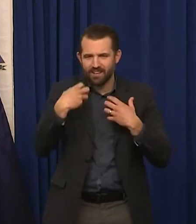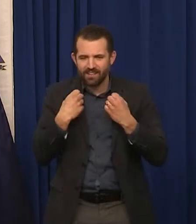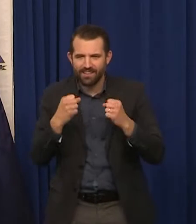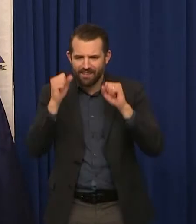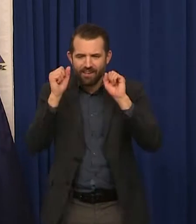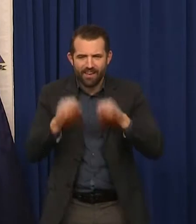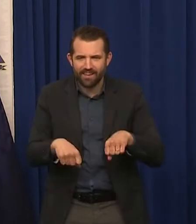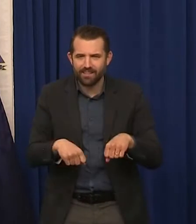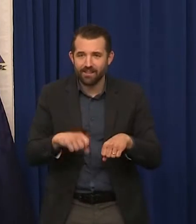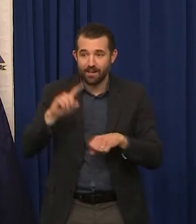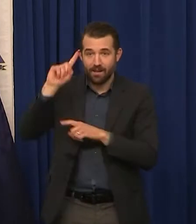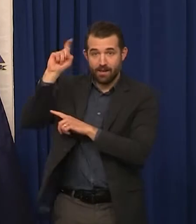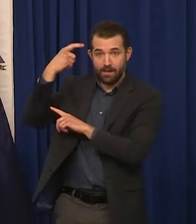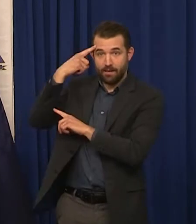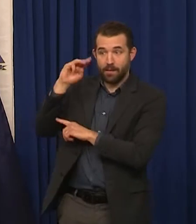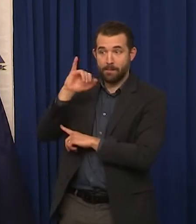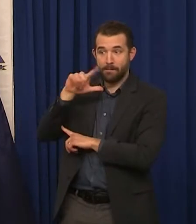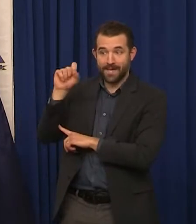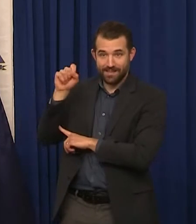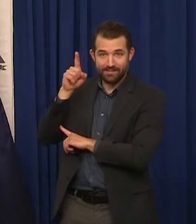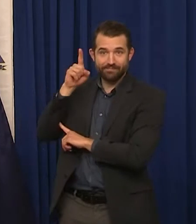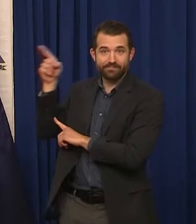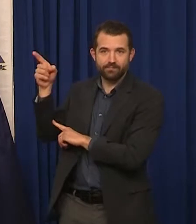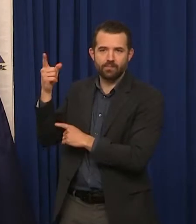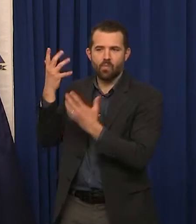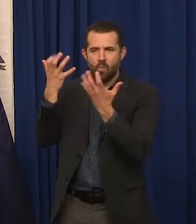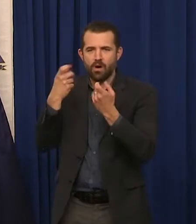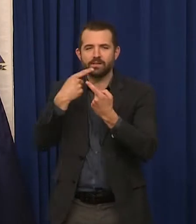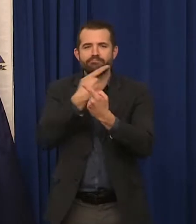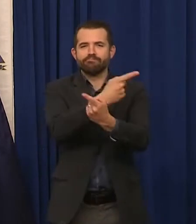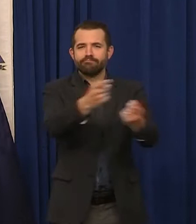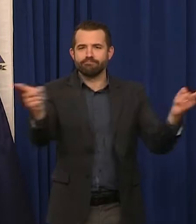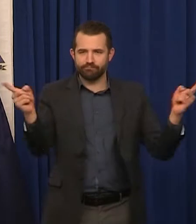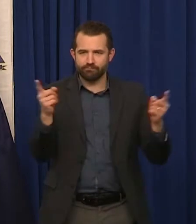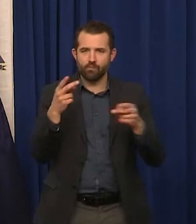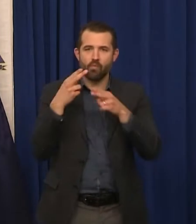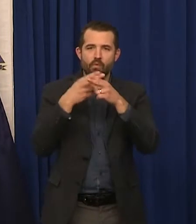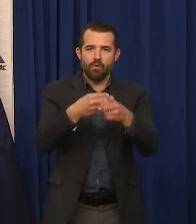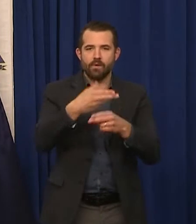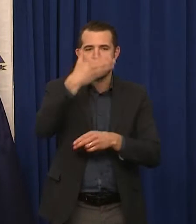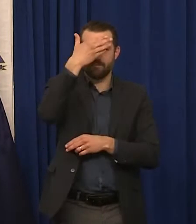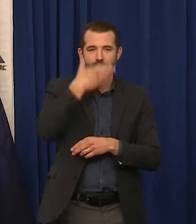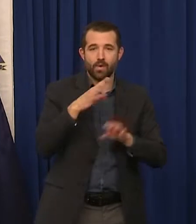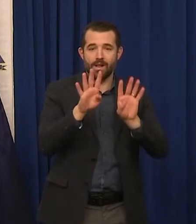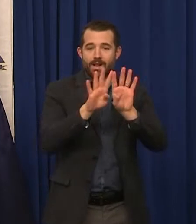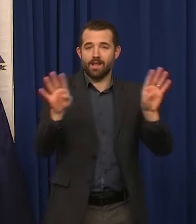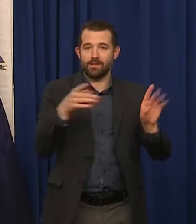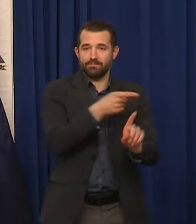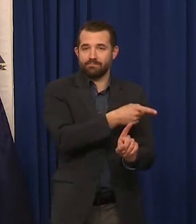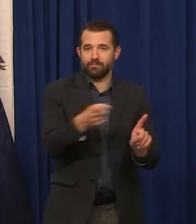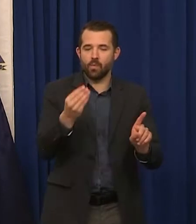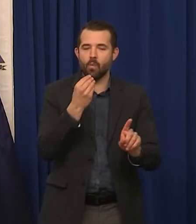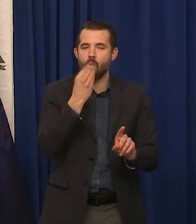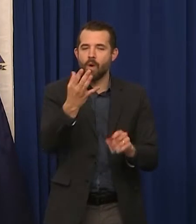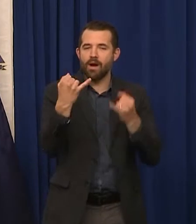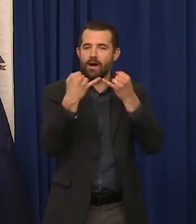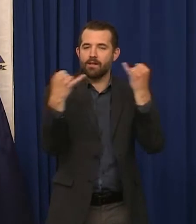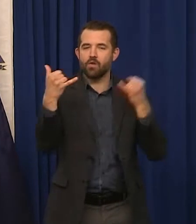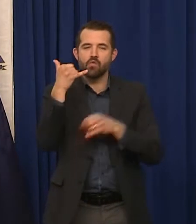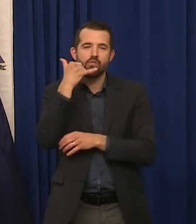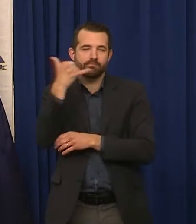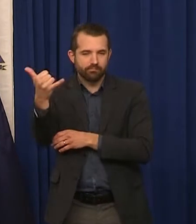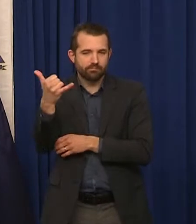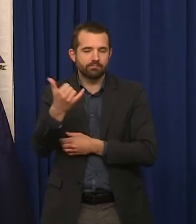administration is announcing a frontline warm line. This frontline warm line is designed to